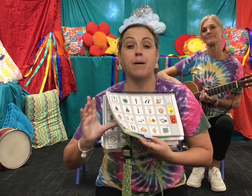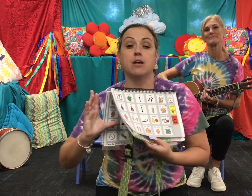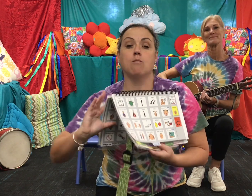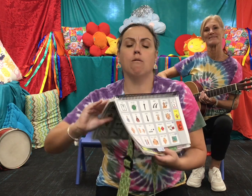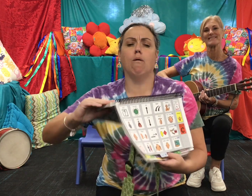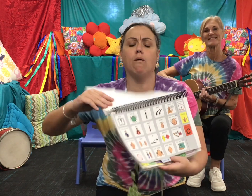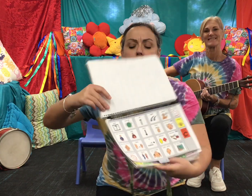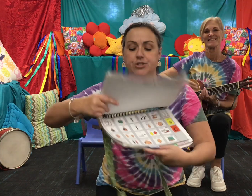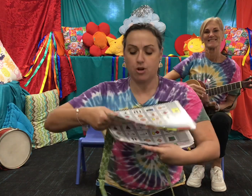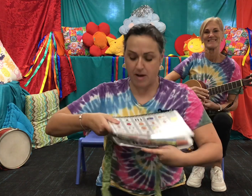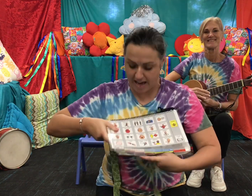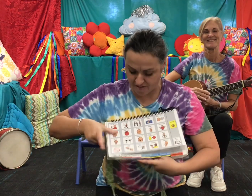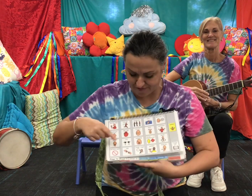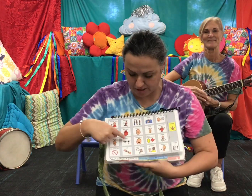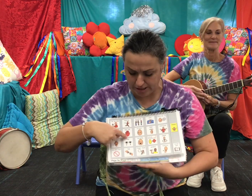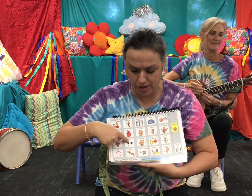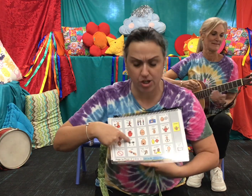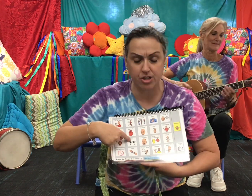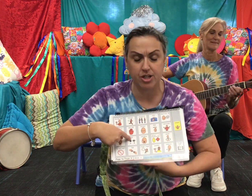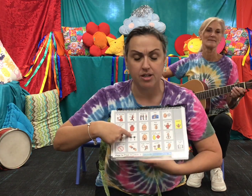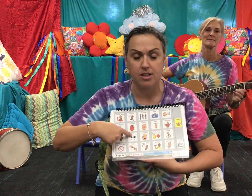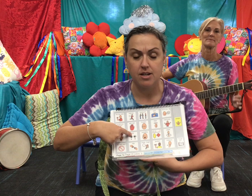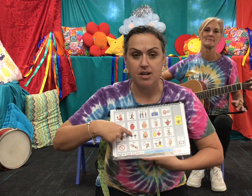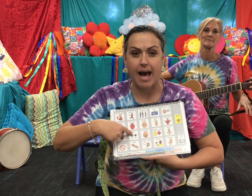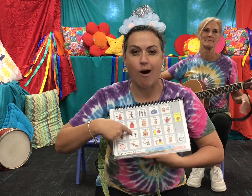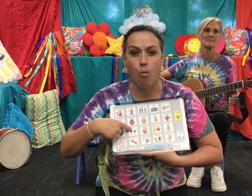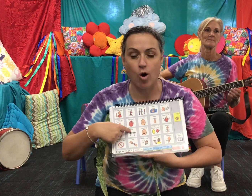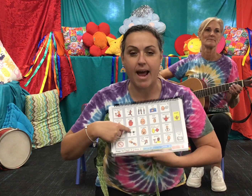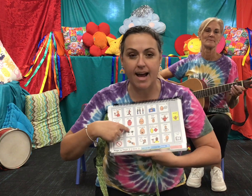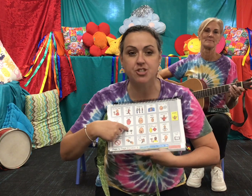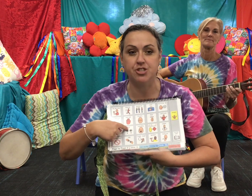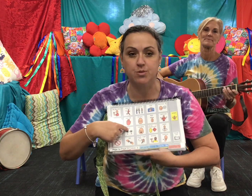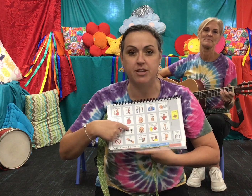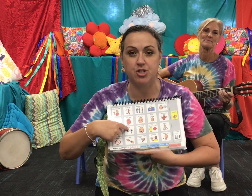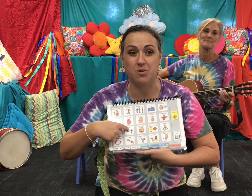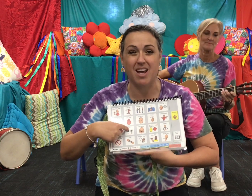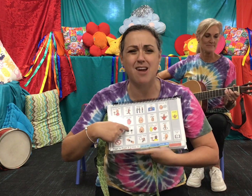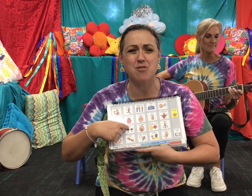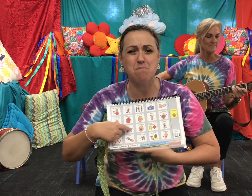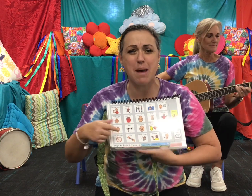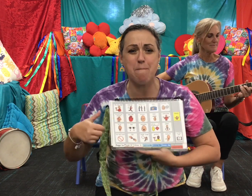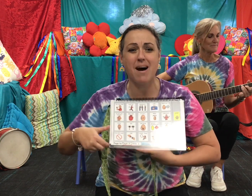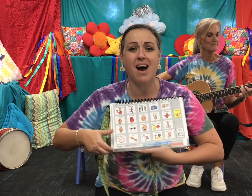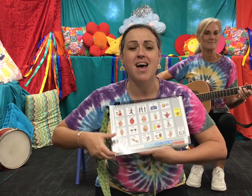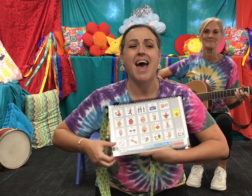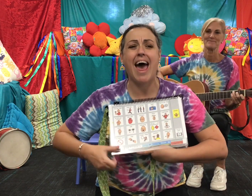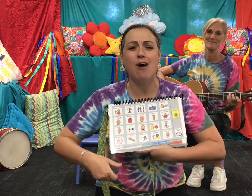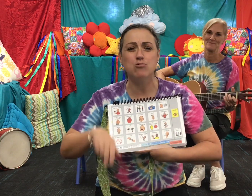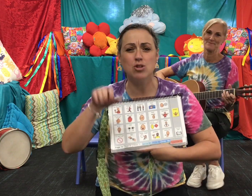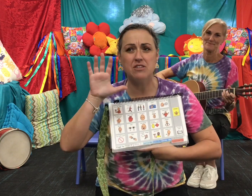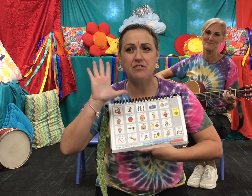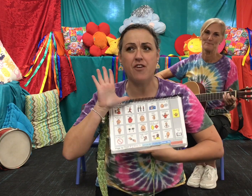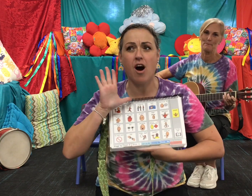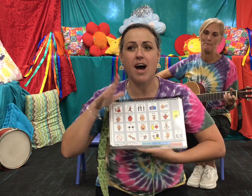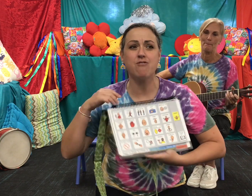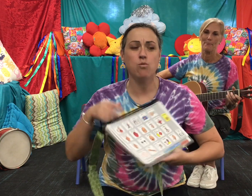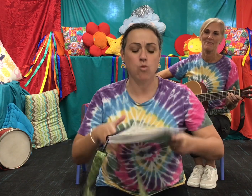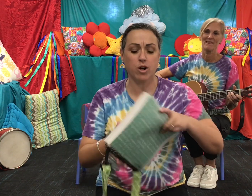you also have to look at what actions we're doing. And remember our rule of five. What do we